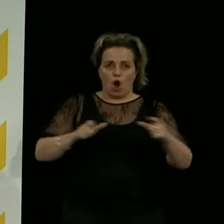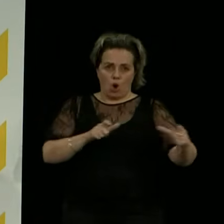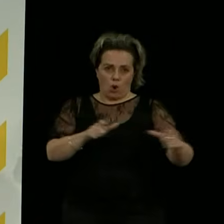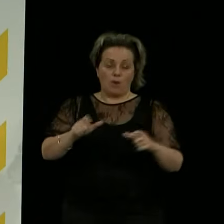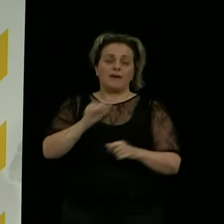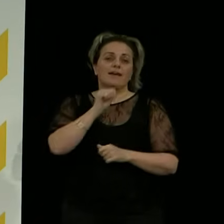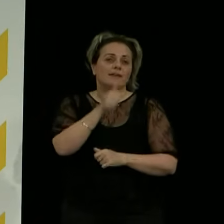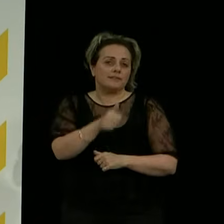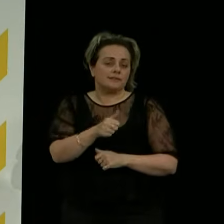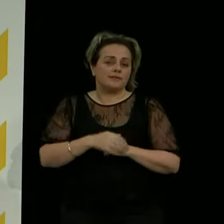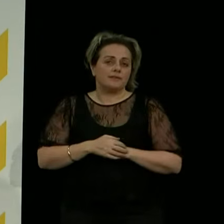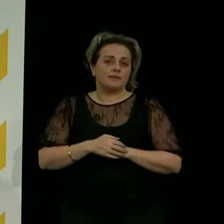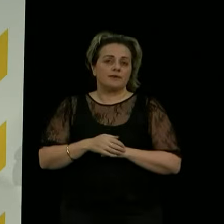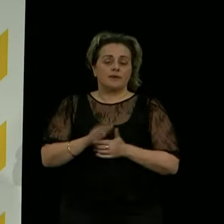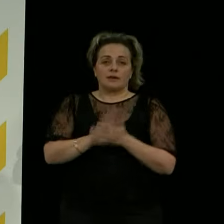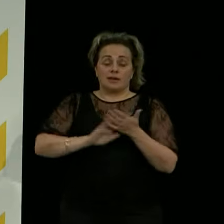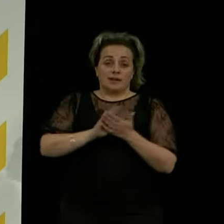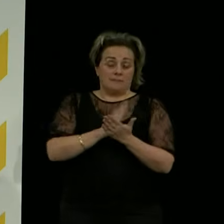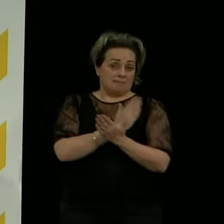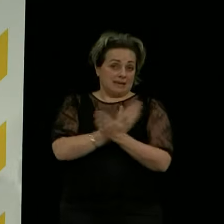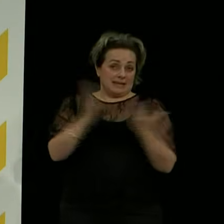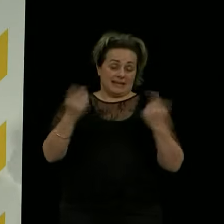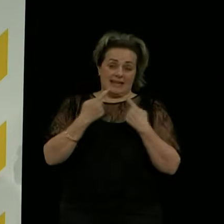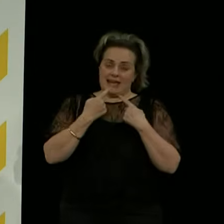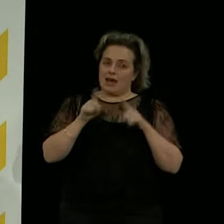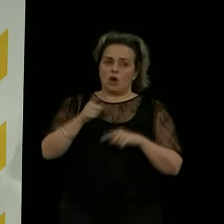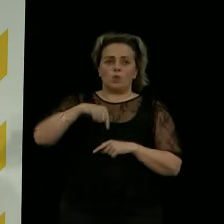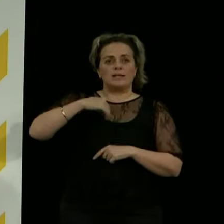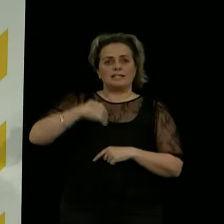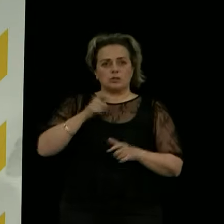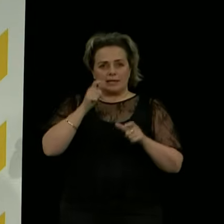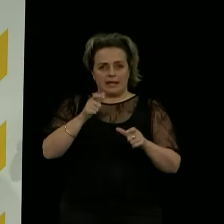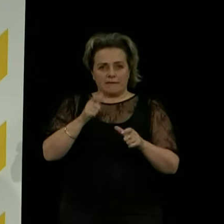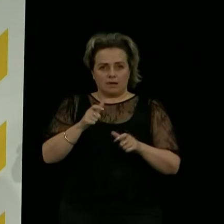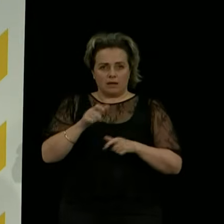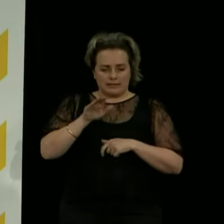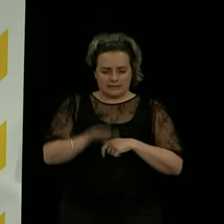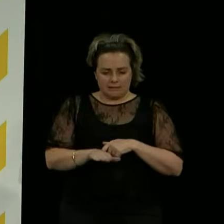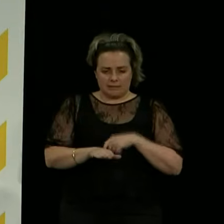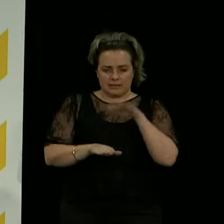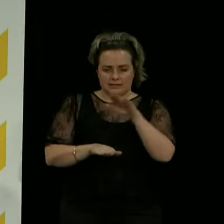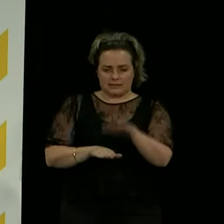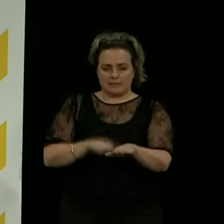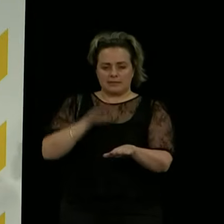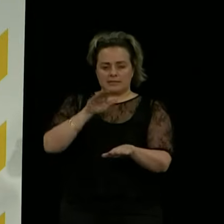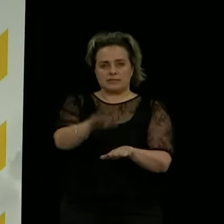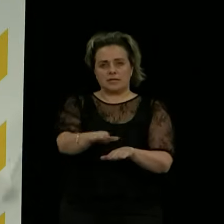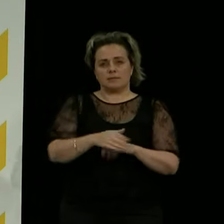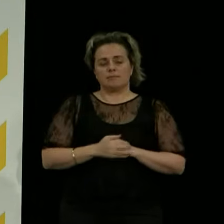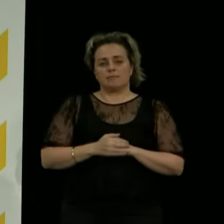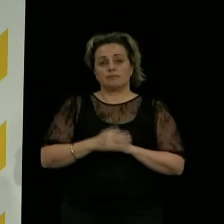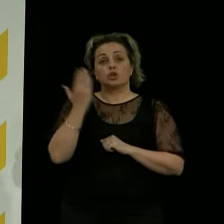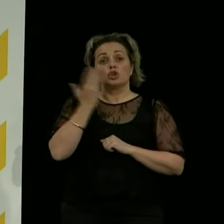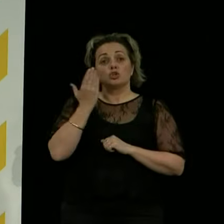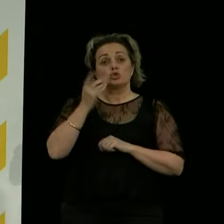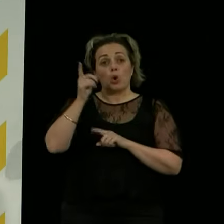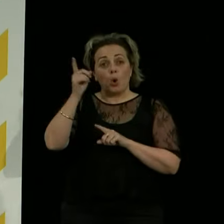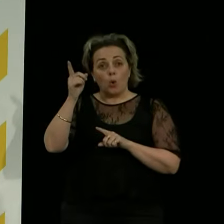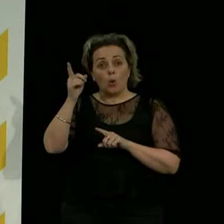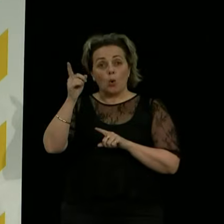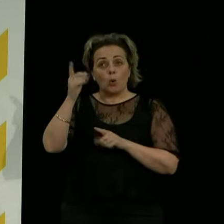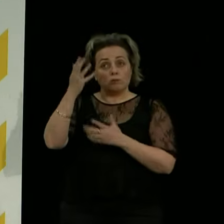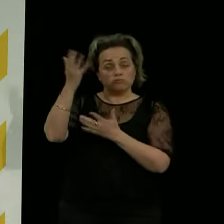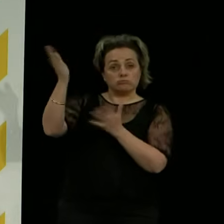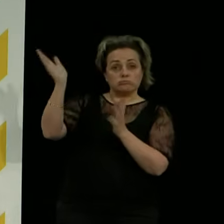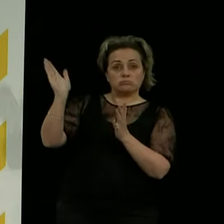controlled way. So very clear that we have to be careful and methodical. When it comes to schools, the current advice from Public Health is